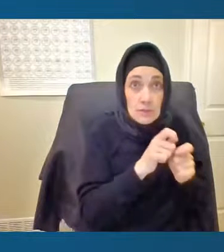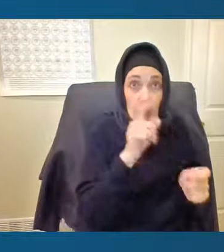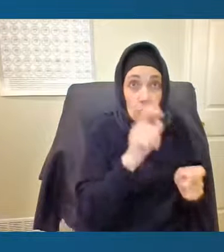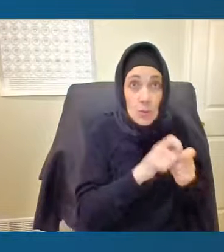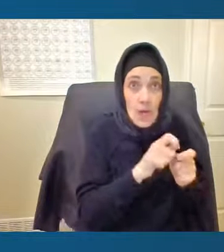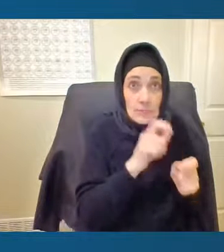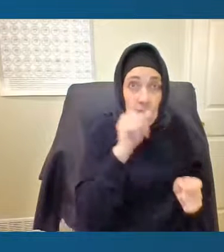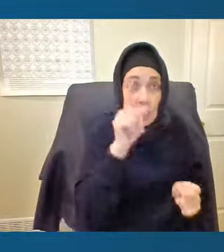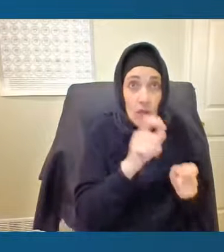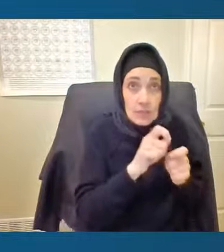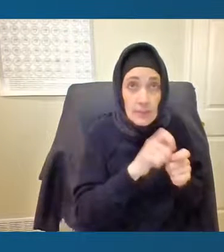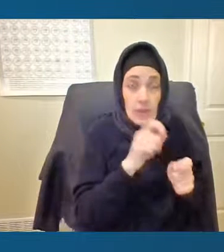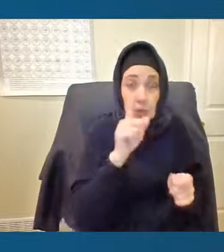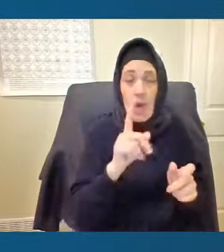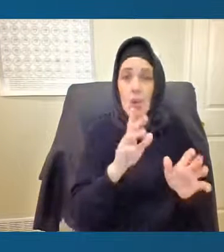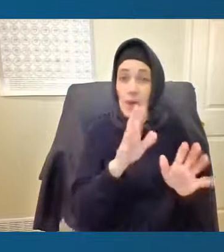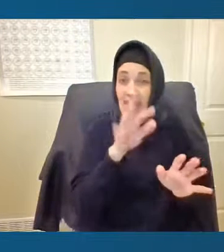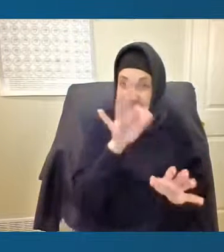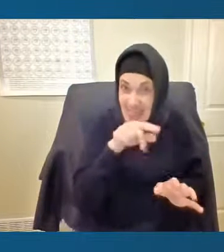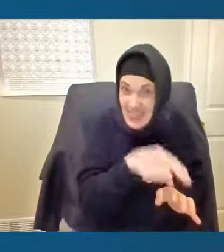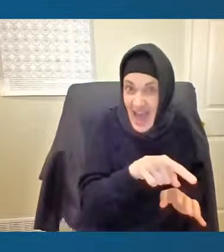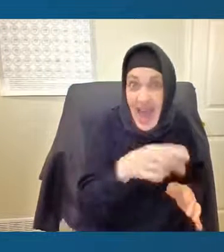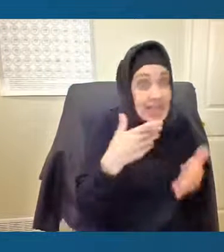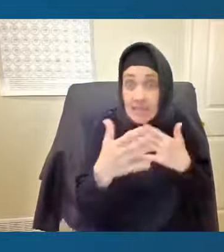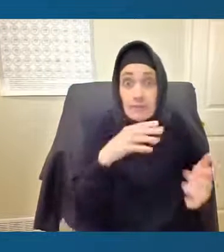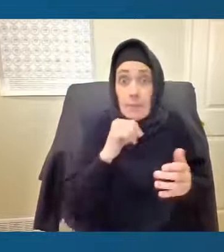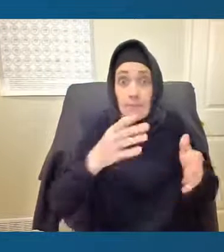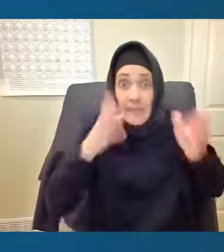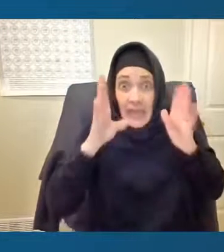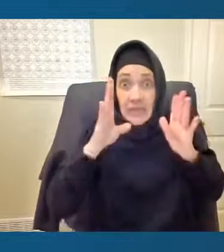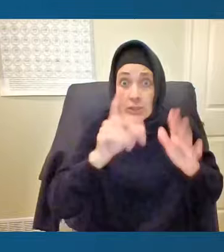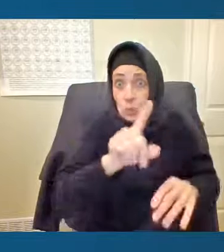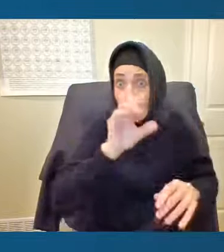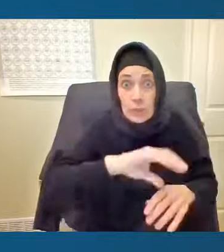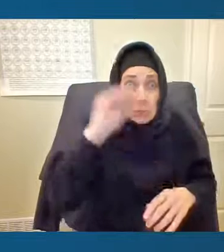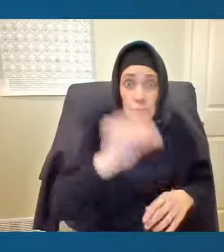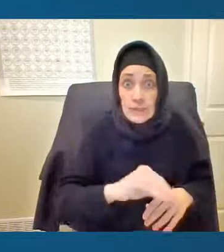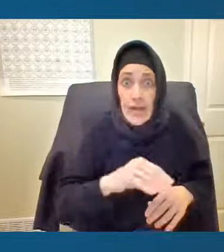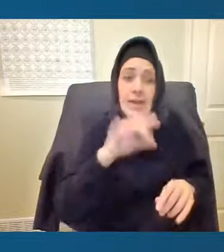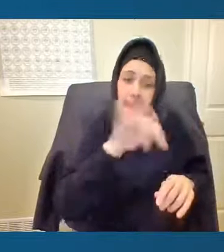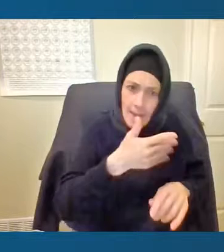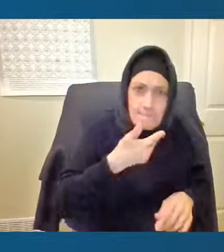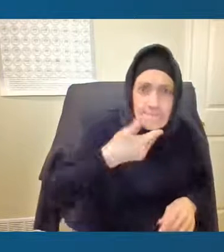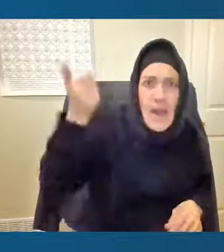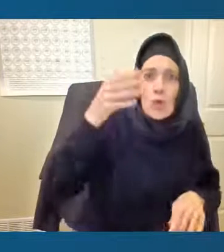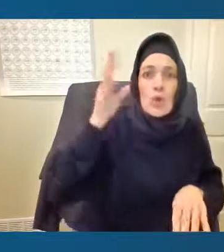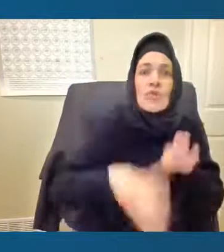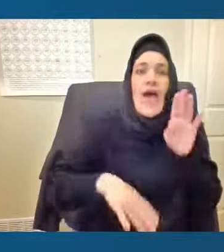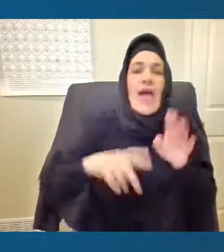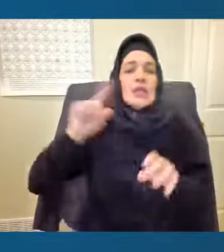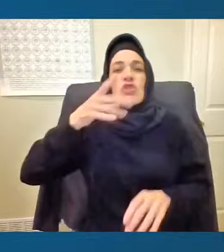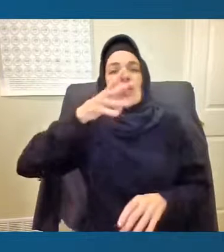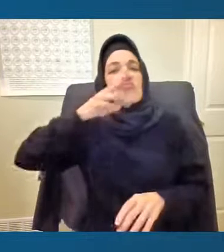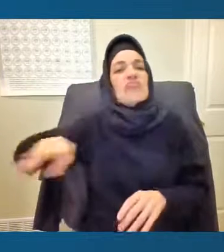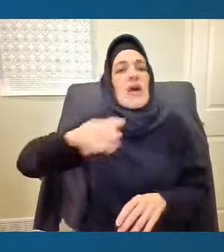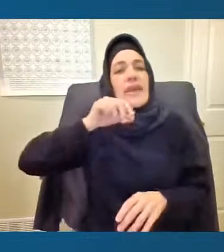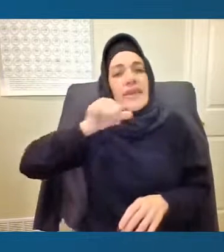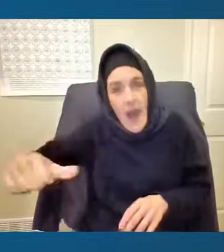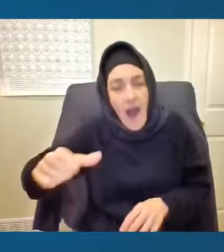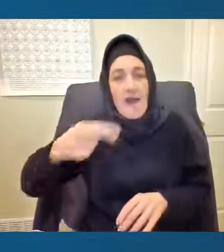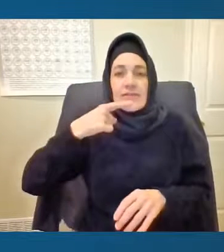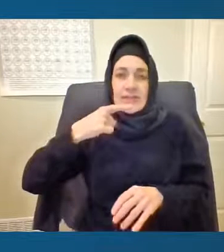is far better than being heedless from dhikr altogether. Make sense now? But then what does he say next,